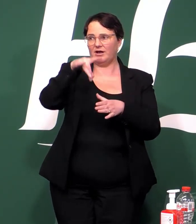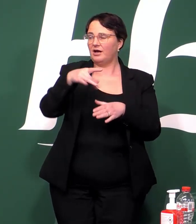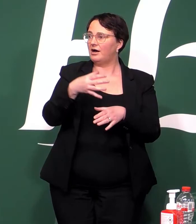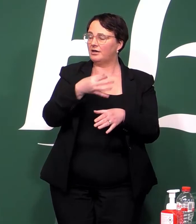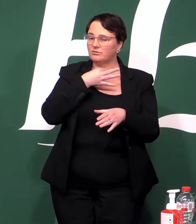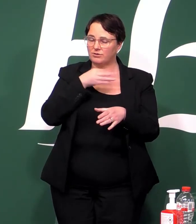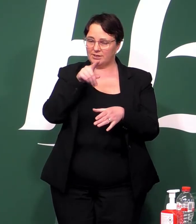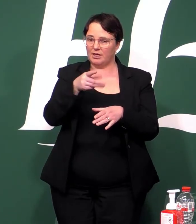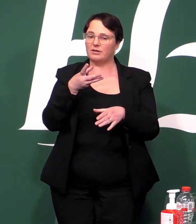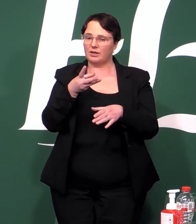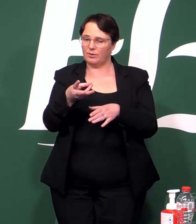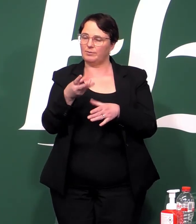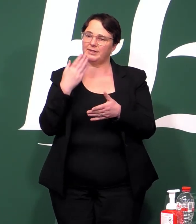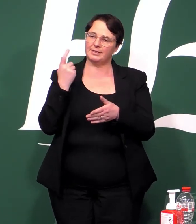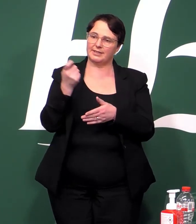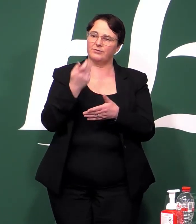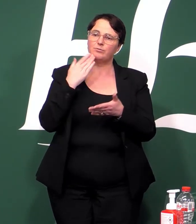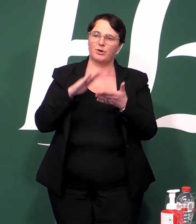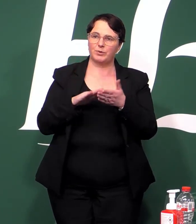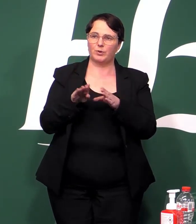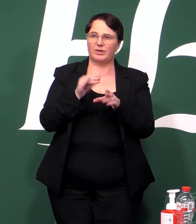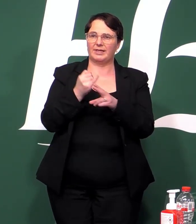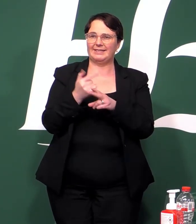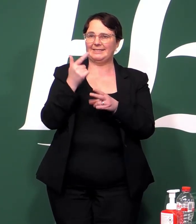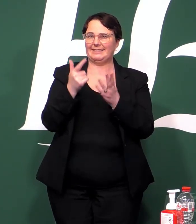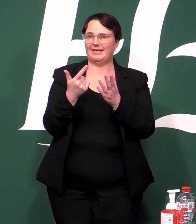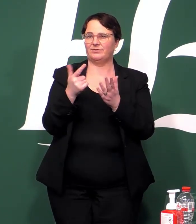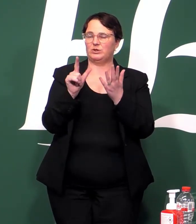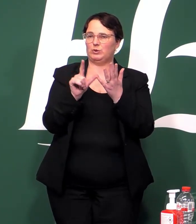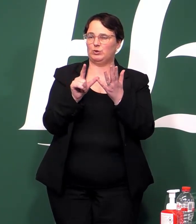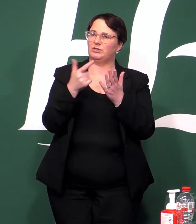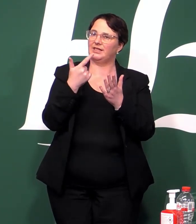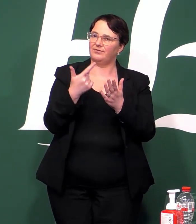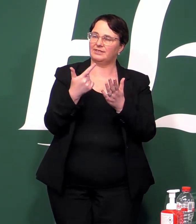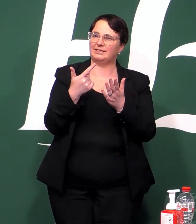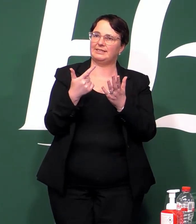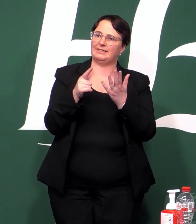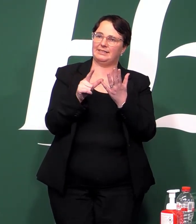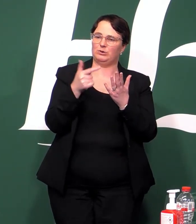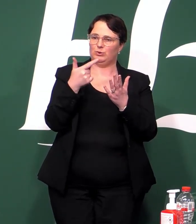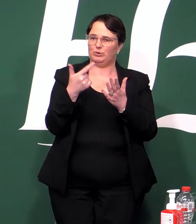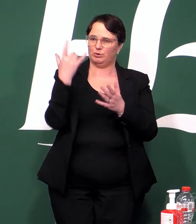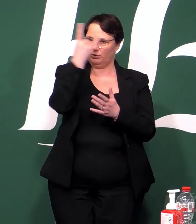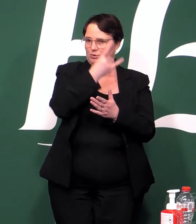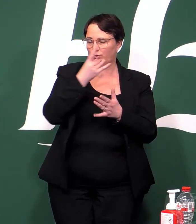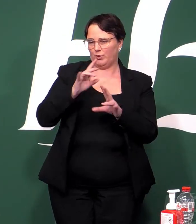normal. And we're generally getting those appointments out now within 72 hours, so it's a fairly rapid process.